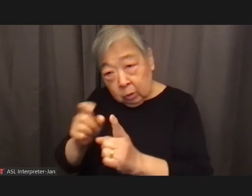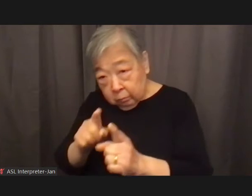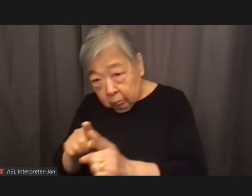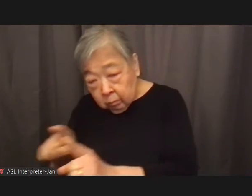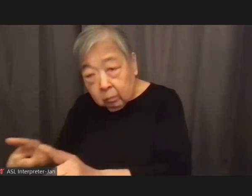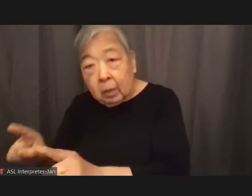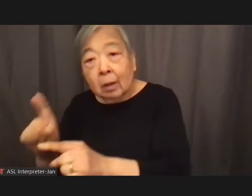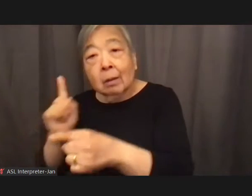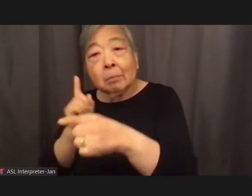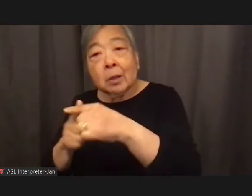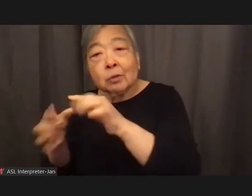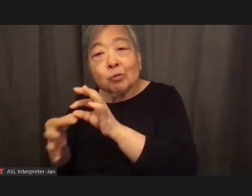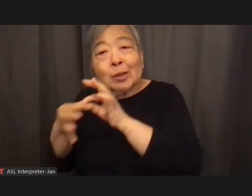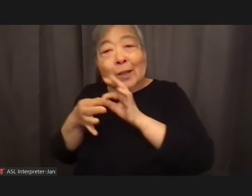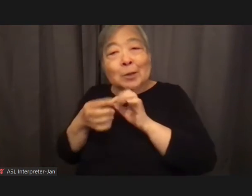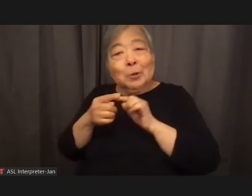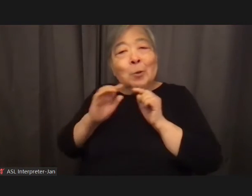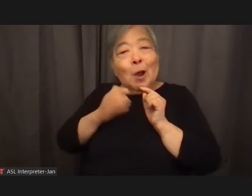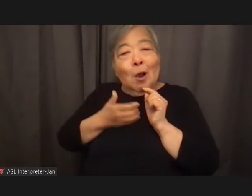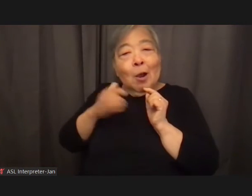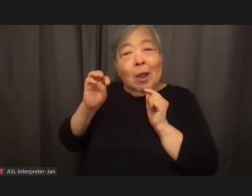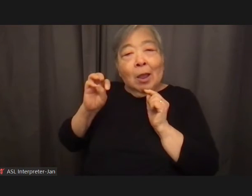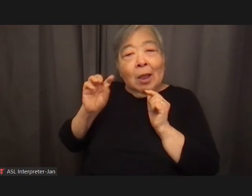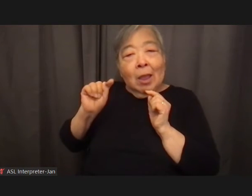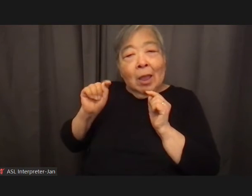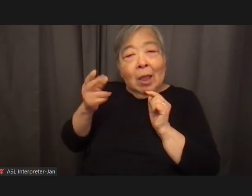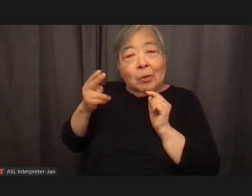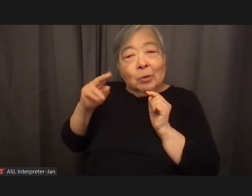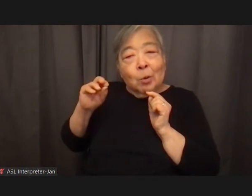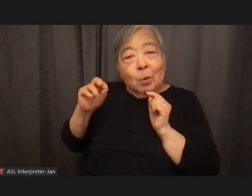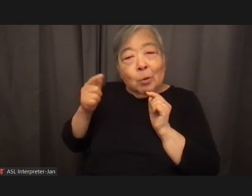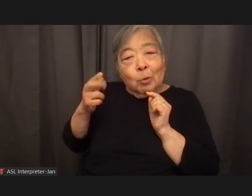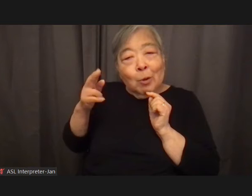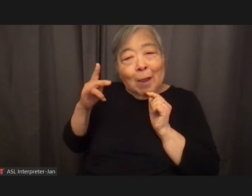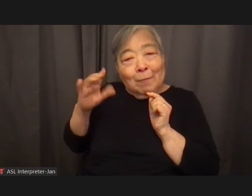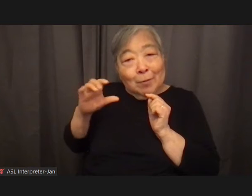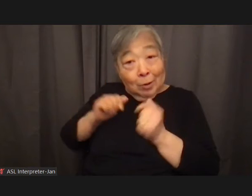ethnographic approach, using the film techniques that seemed